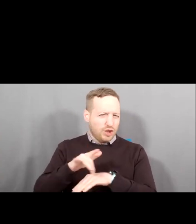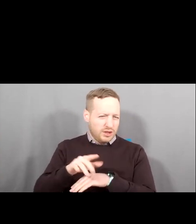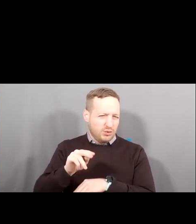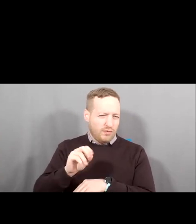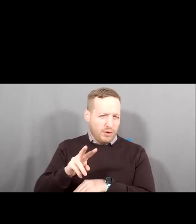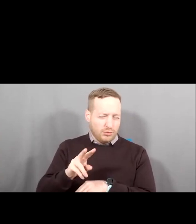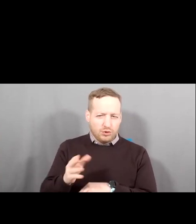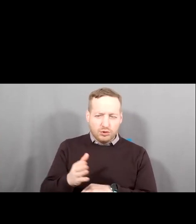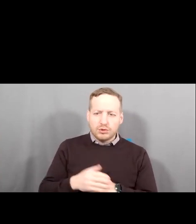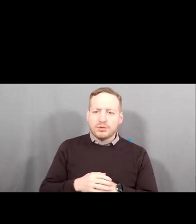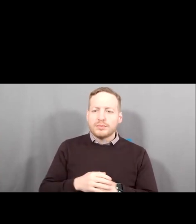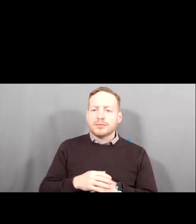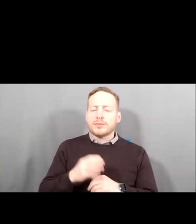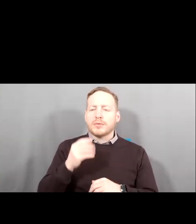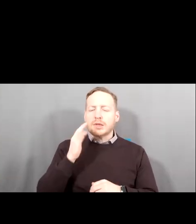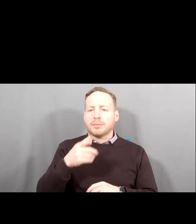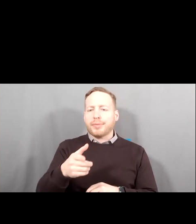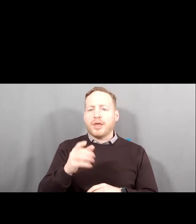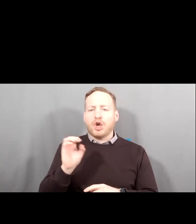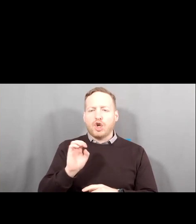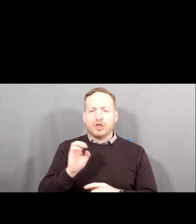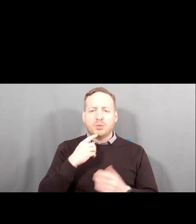around November, about early November.